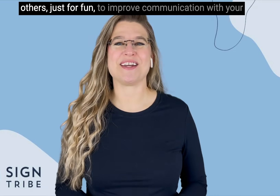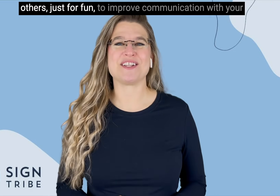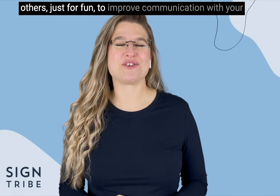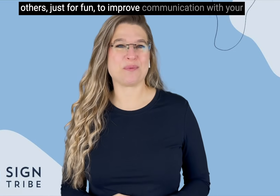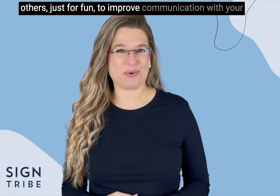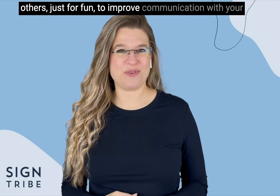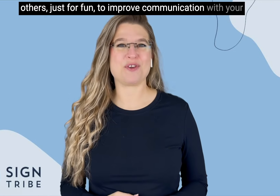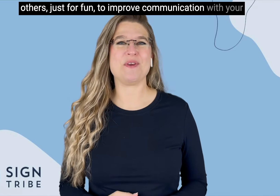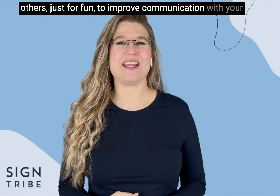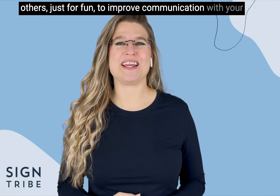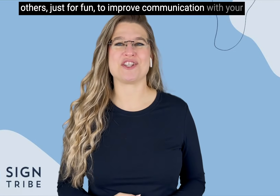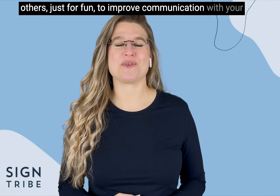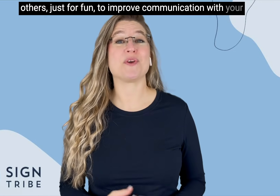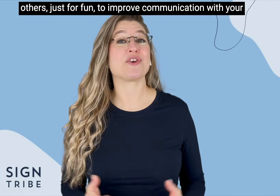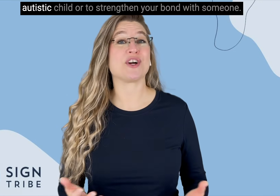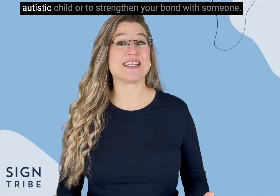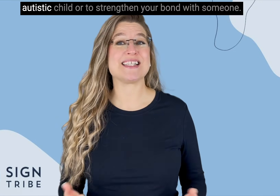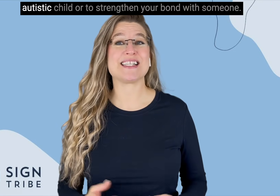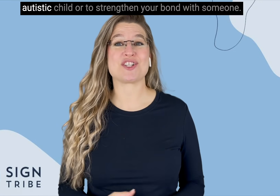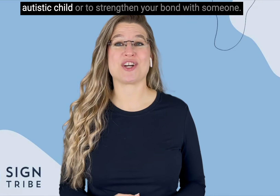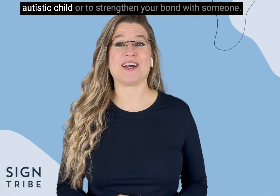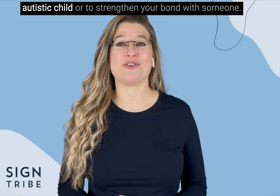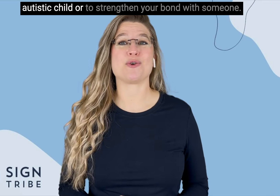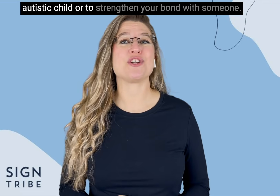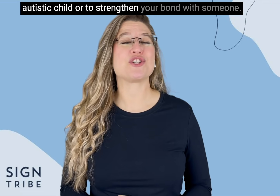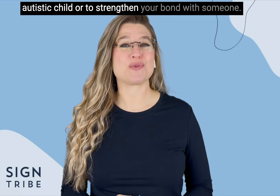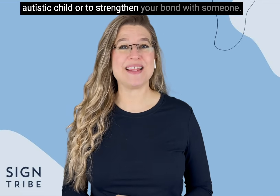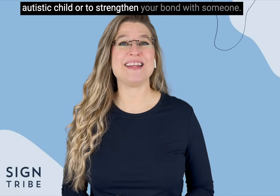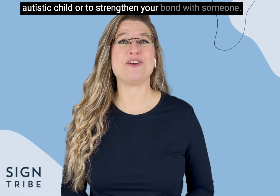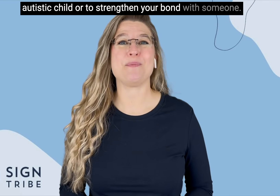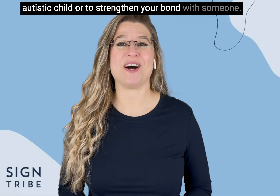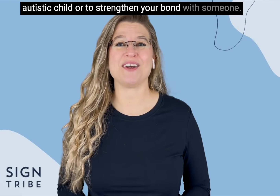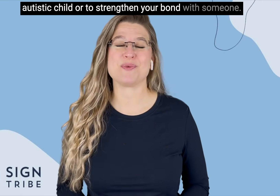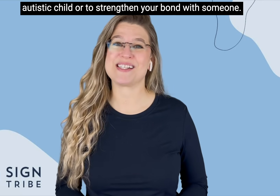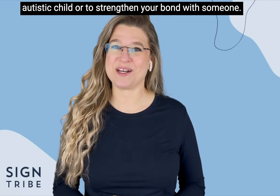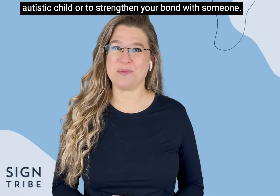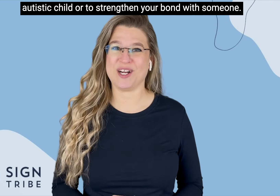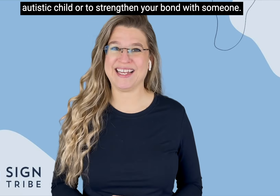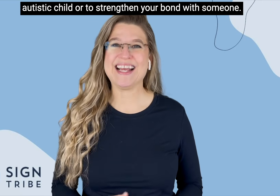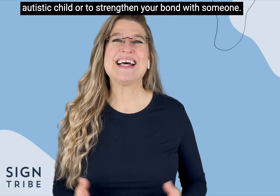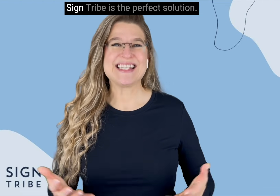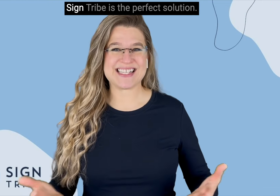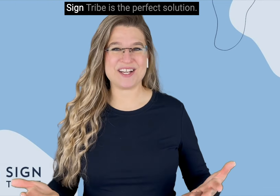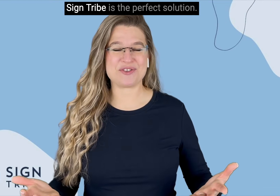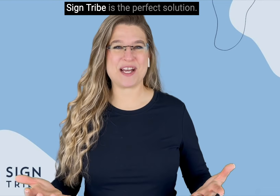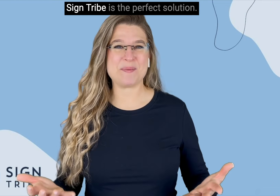to improve communication with your autistic child or to strengthen your bond with someone, Sign Tribe is the